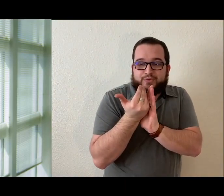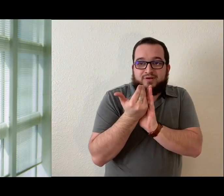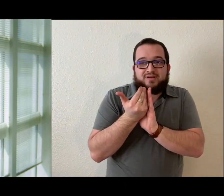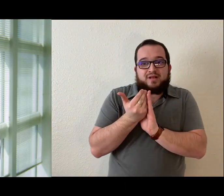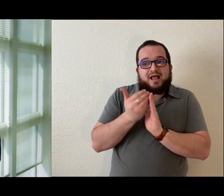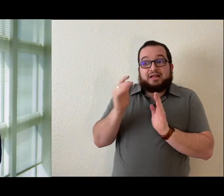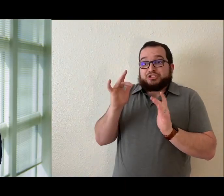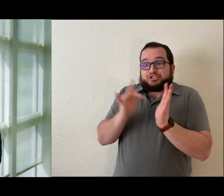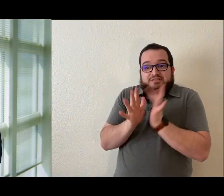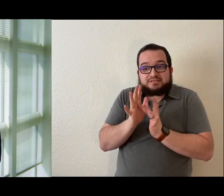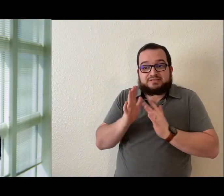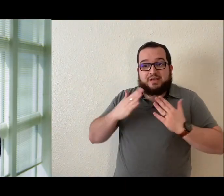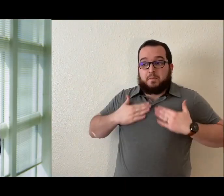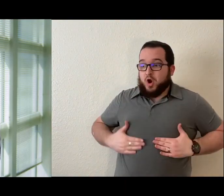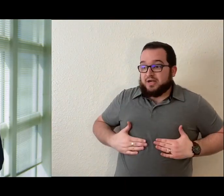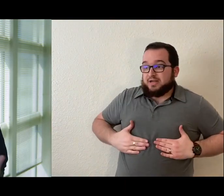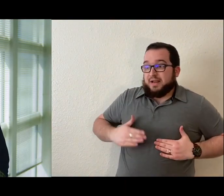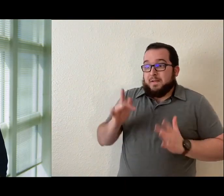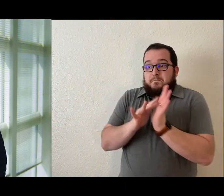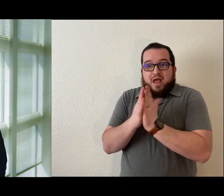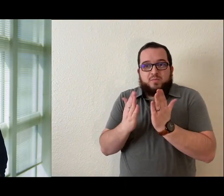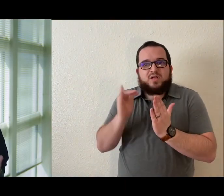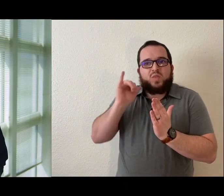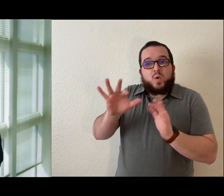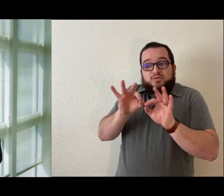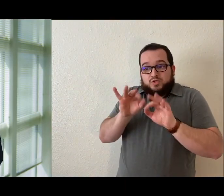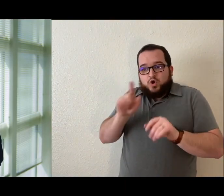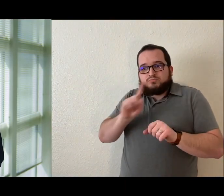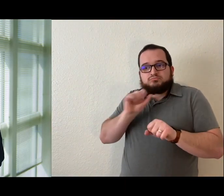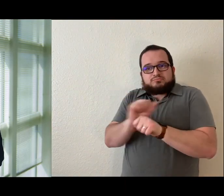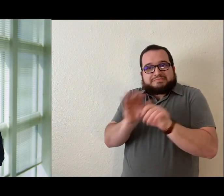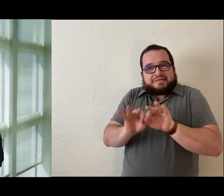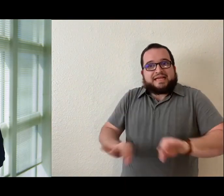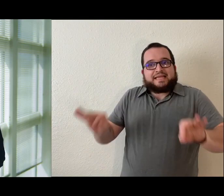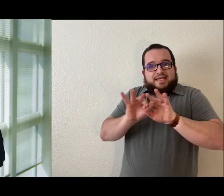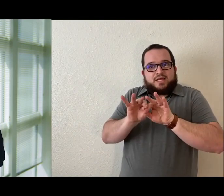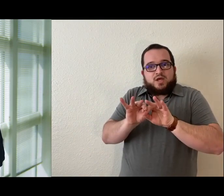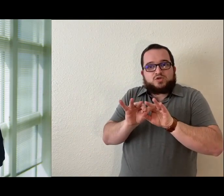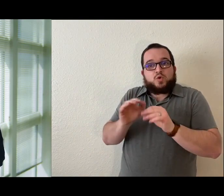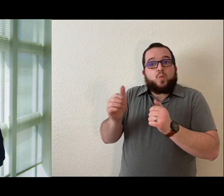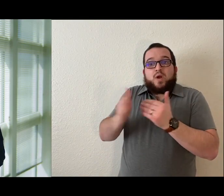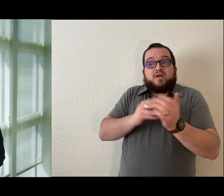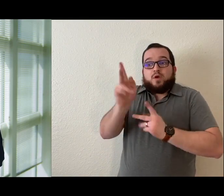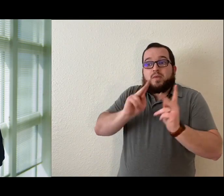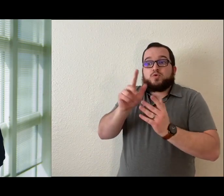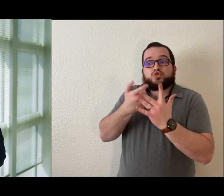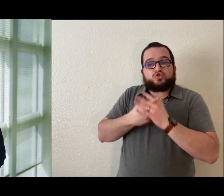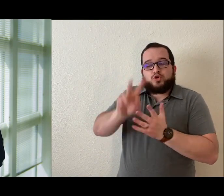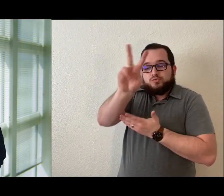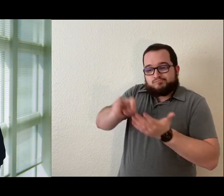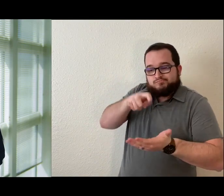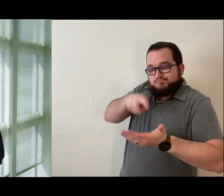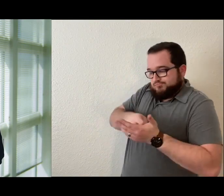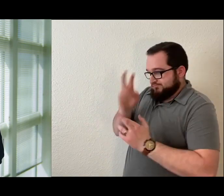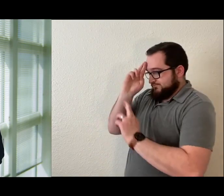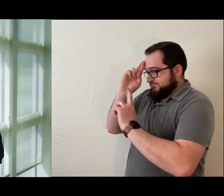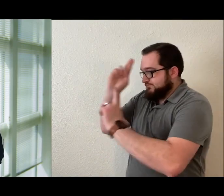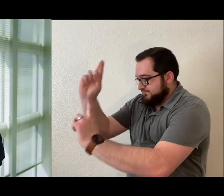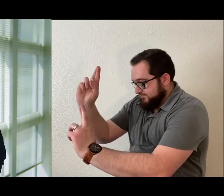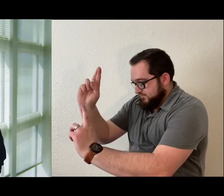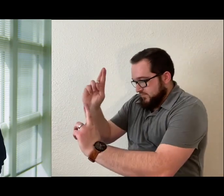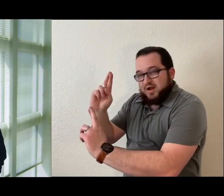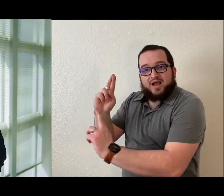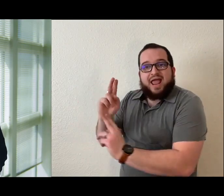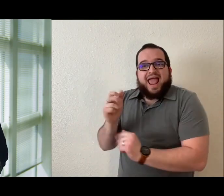near. Believers, the body, the Bible, these core components are how we will get it done.